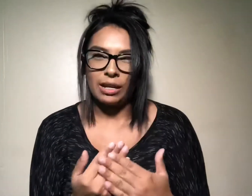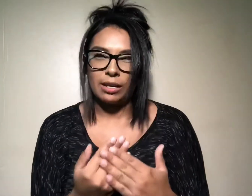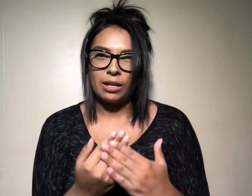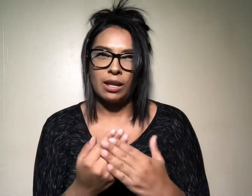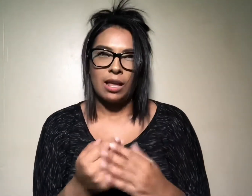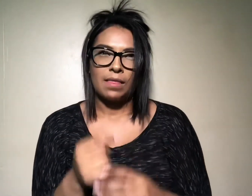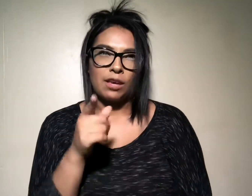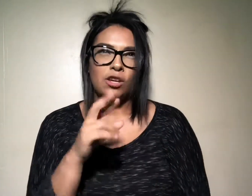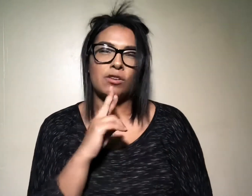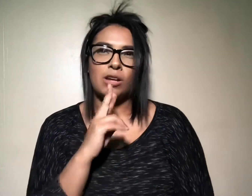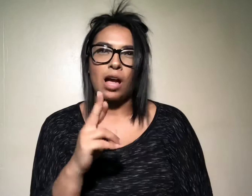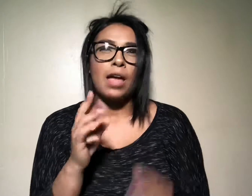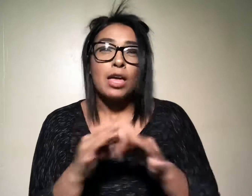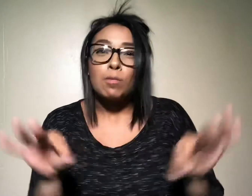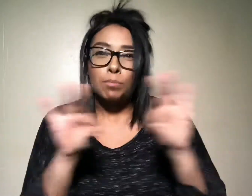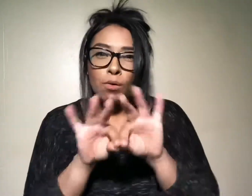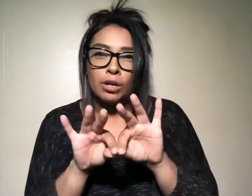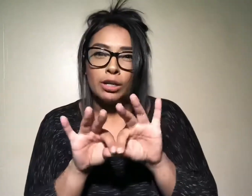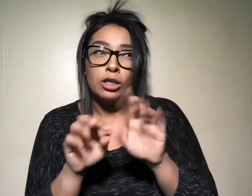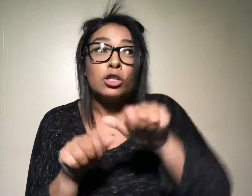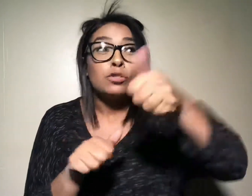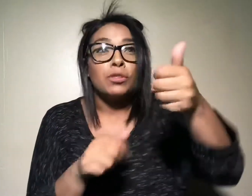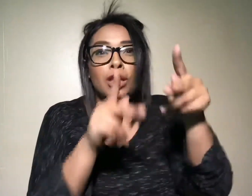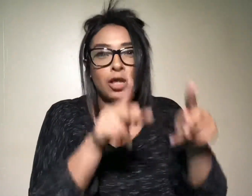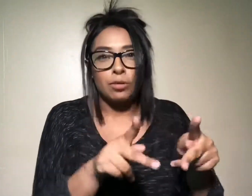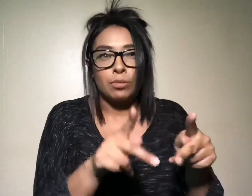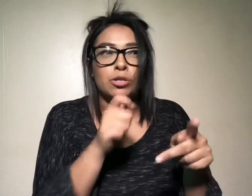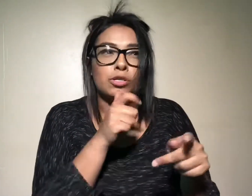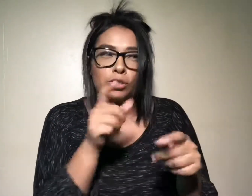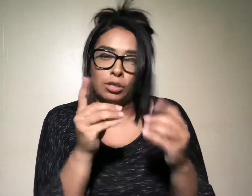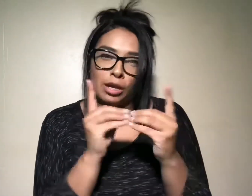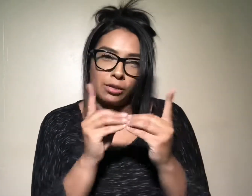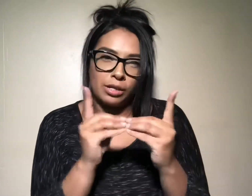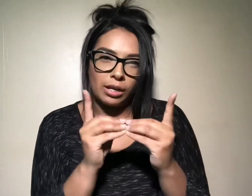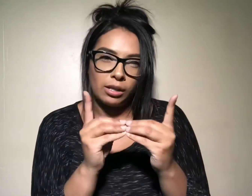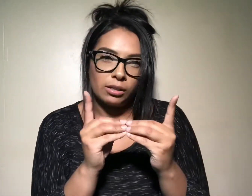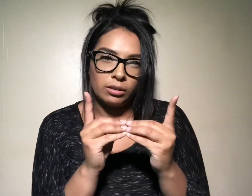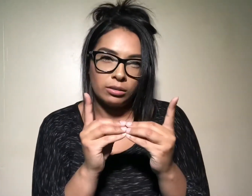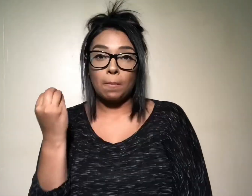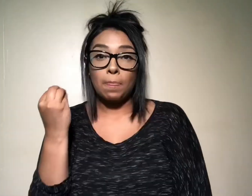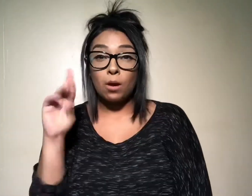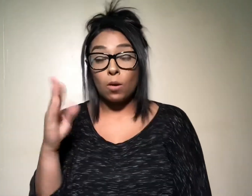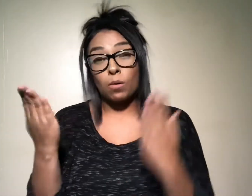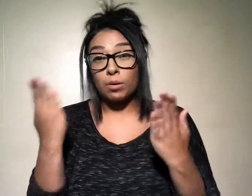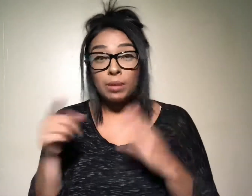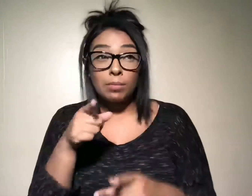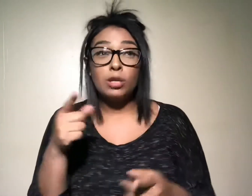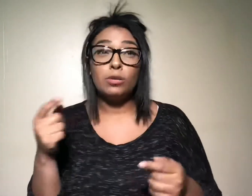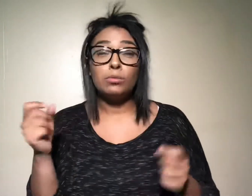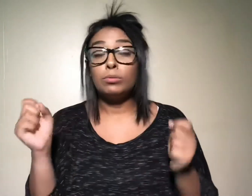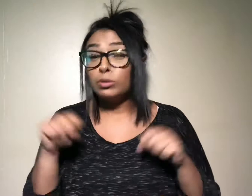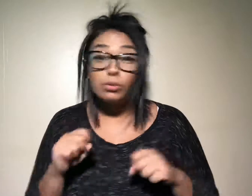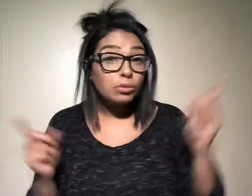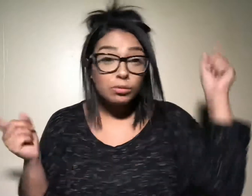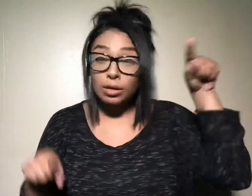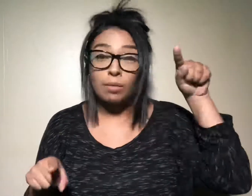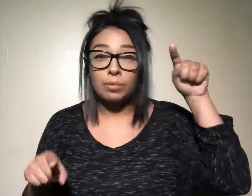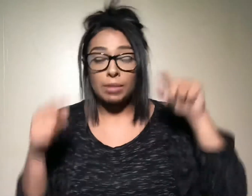good or you're not important to the other person that you're dating. Or maybe you do